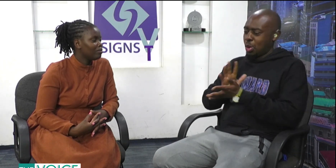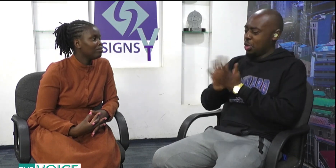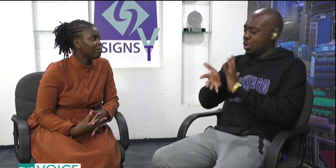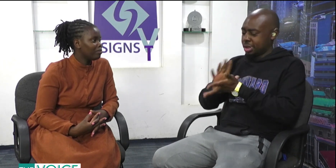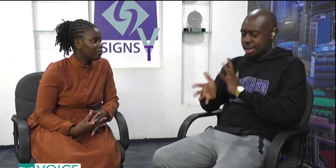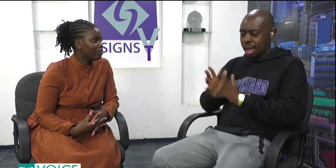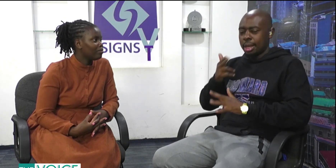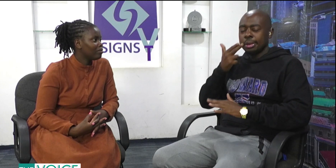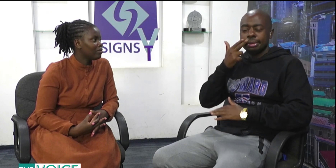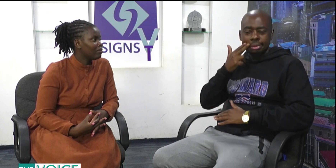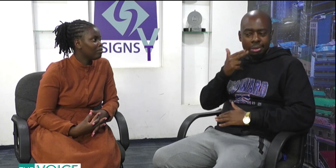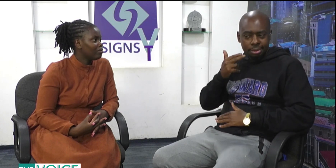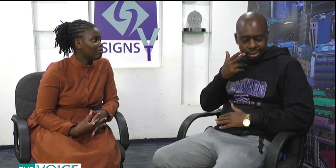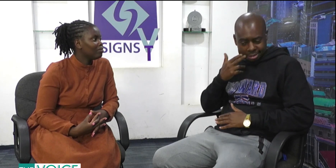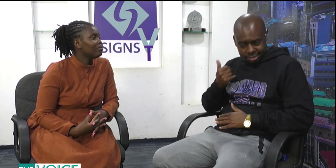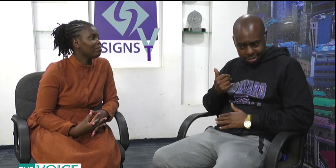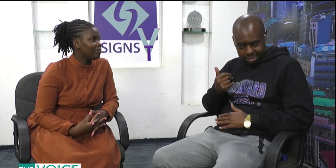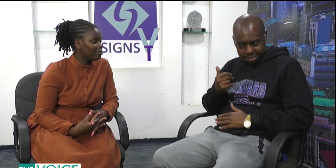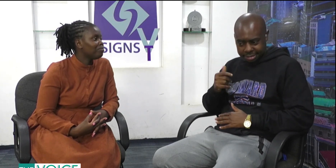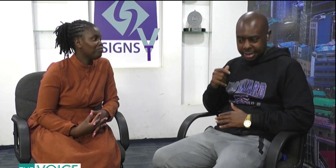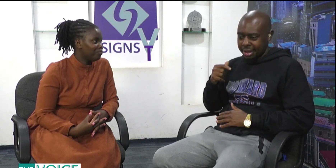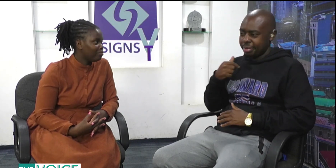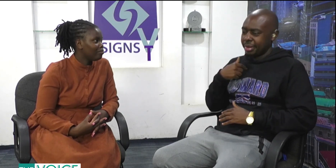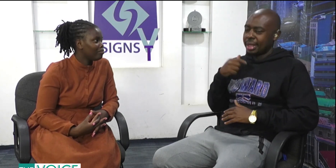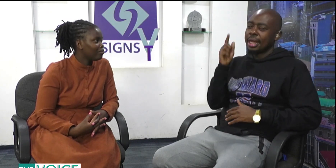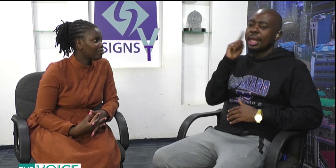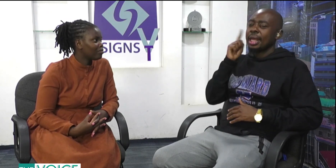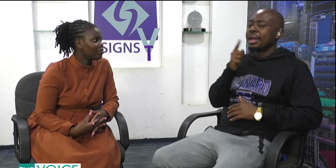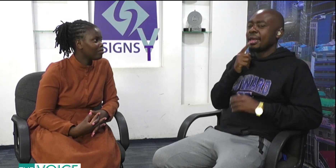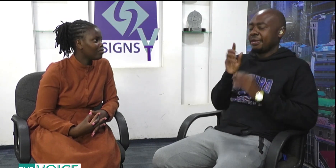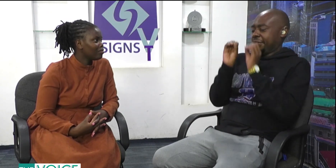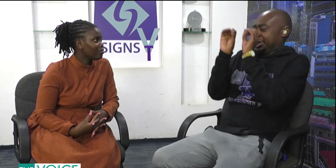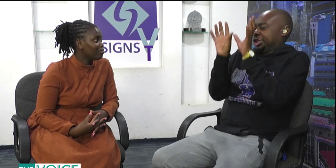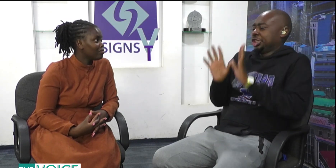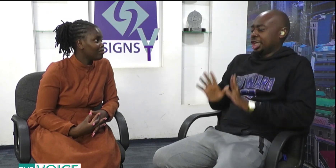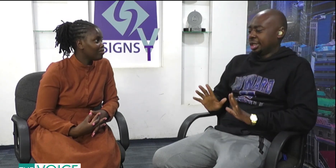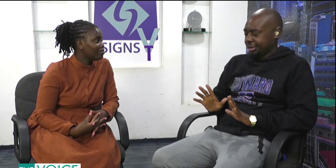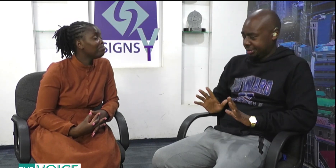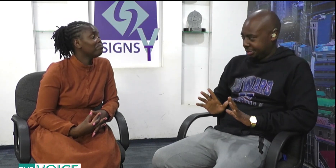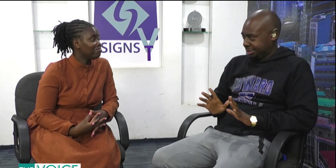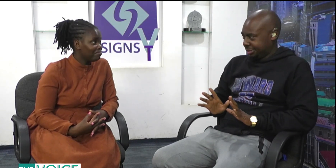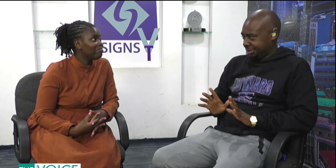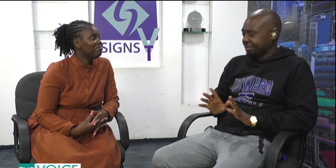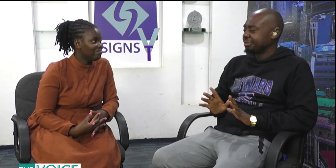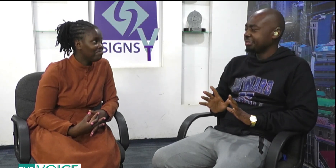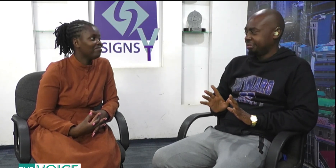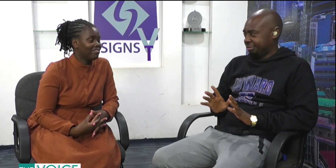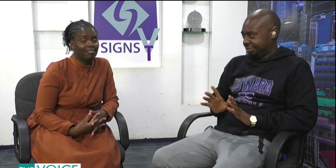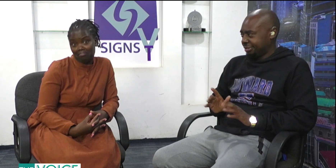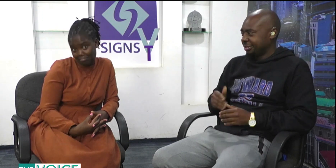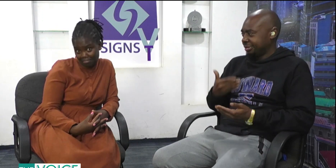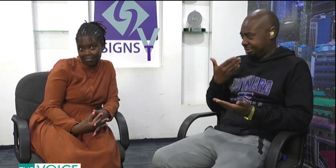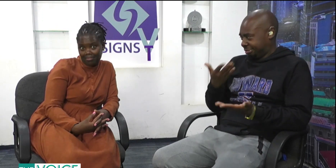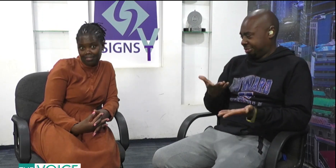NYAKIO, and this is my sign name. And I'm a deaf teacher, a professional deaf